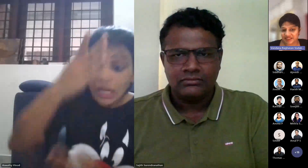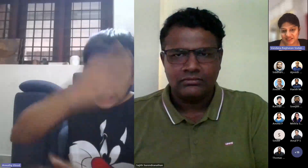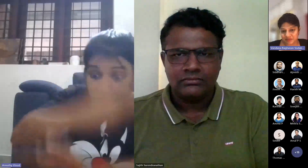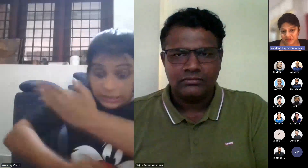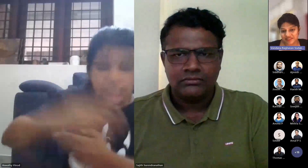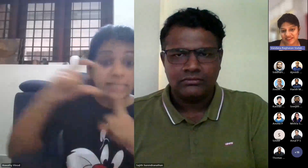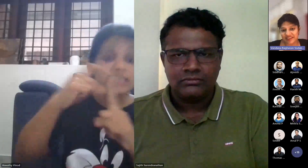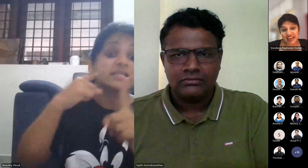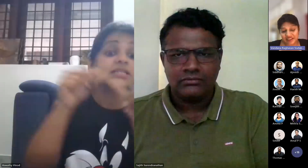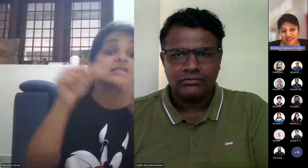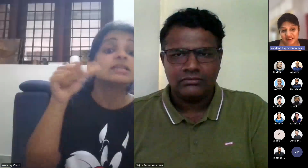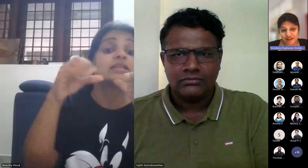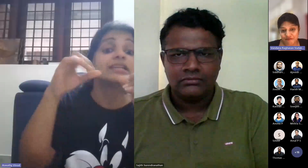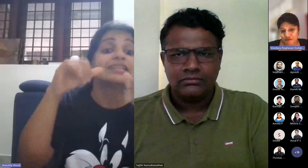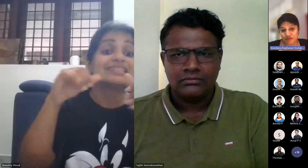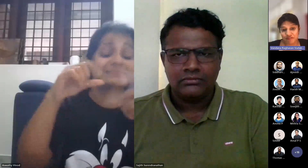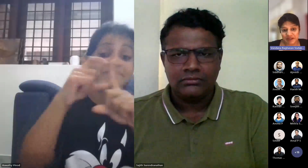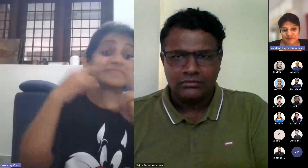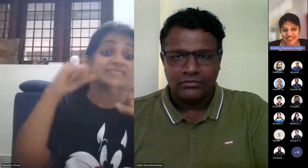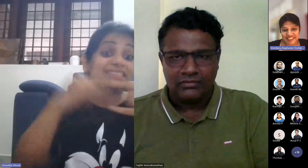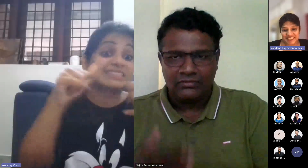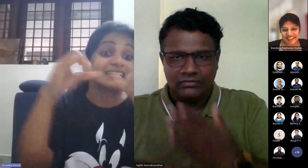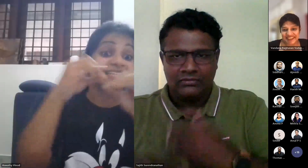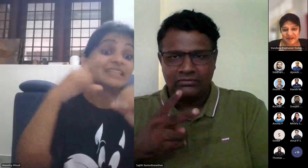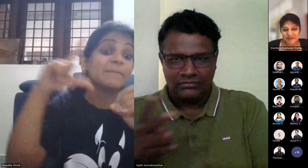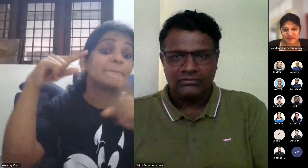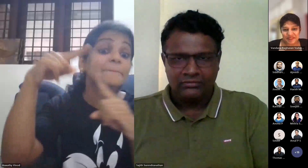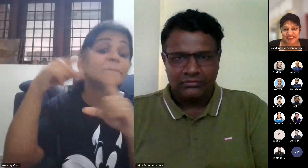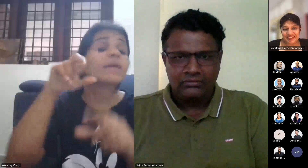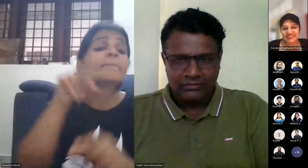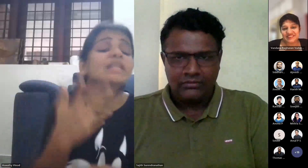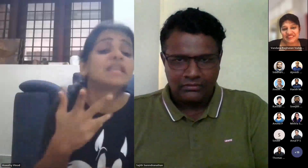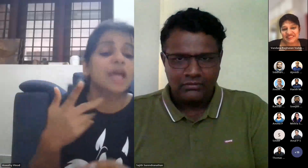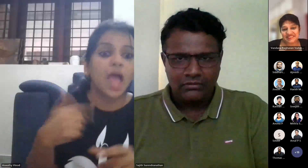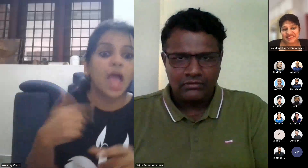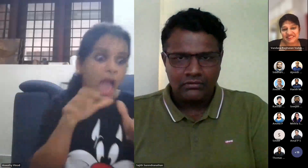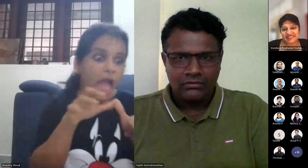isn't accessible. Gareth Ford Williams.